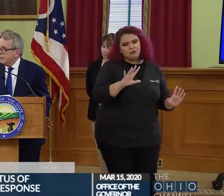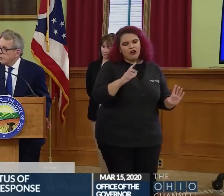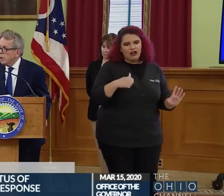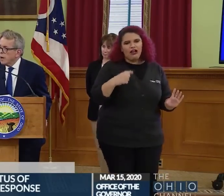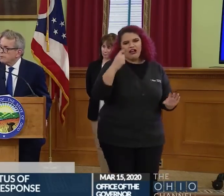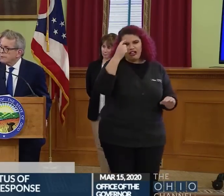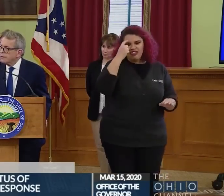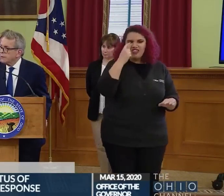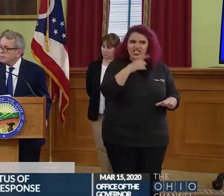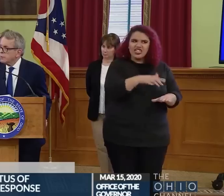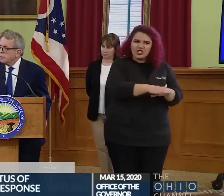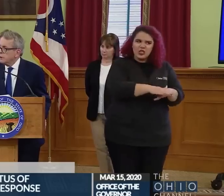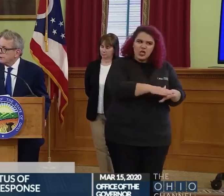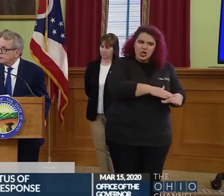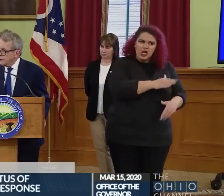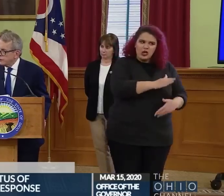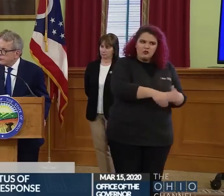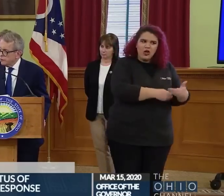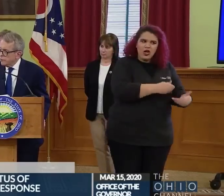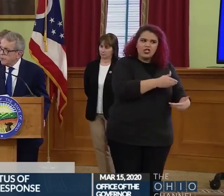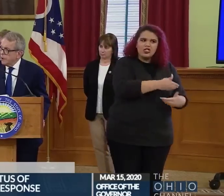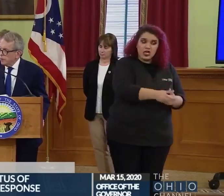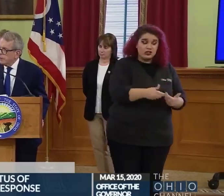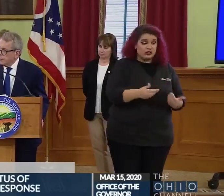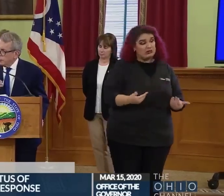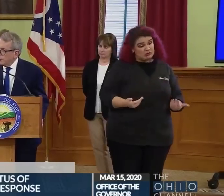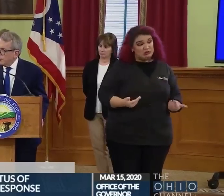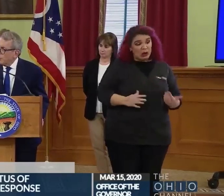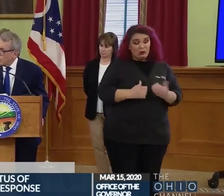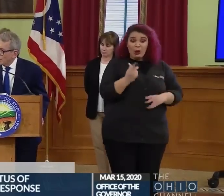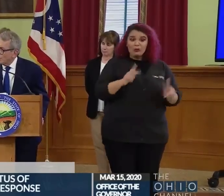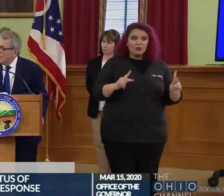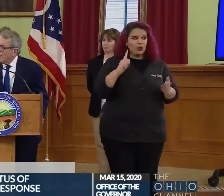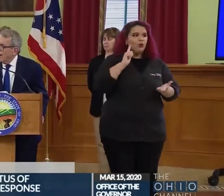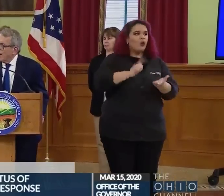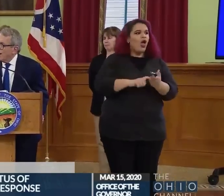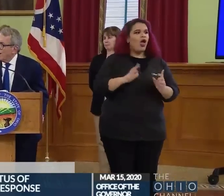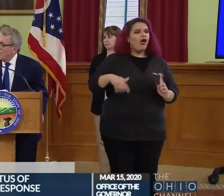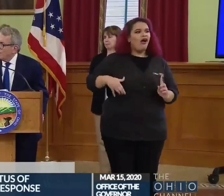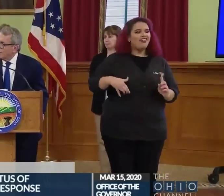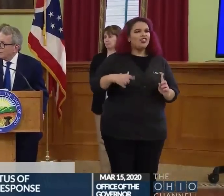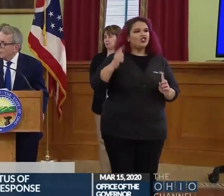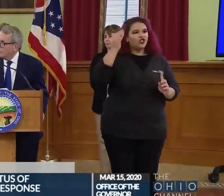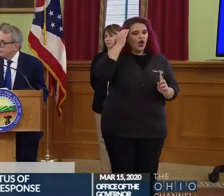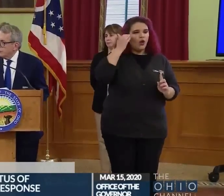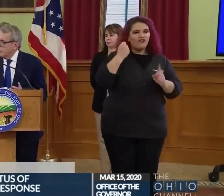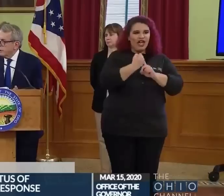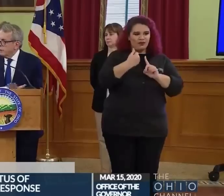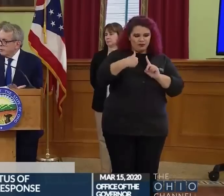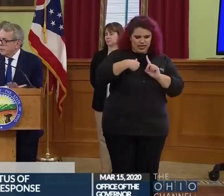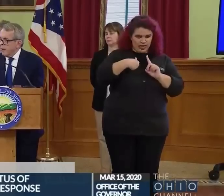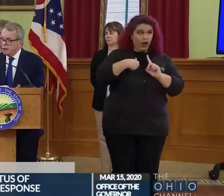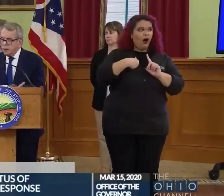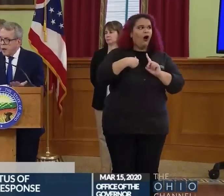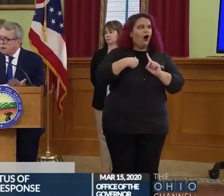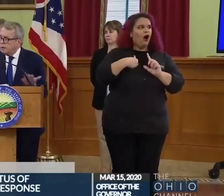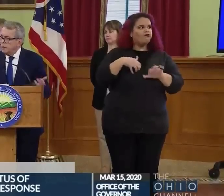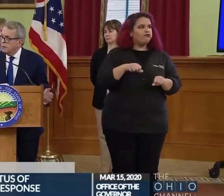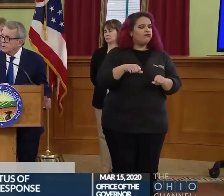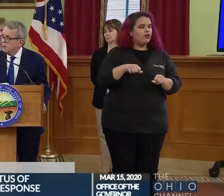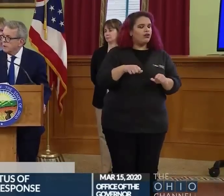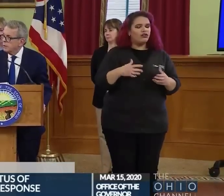day in their lives that is different in the sense of other than what we have ordered. So, they look